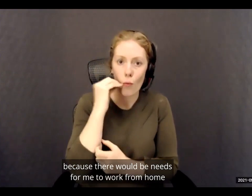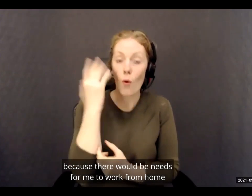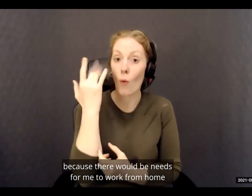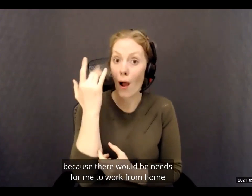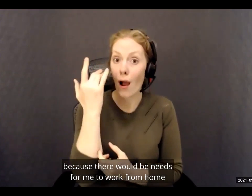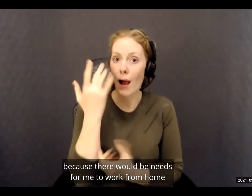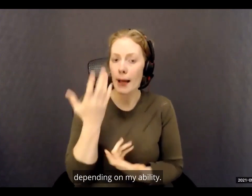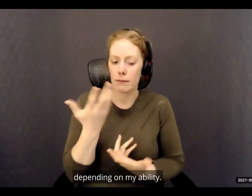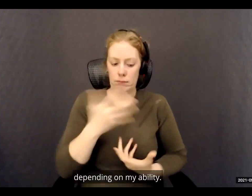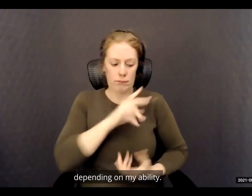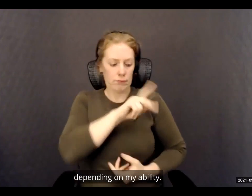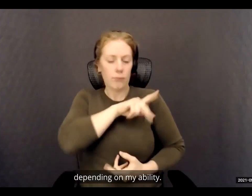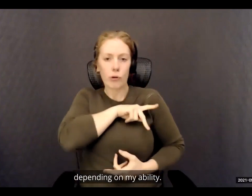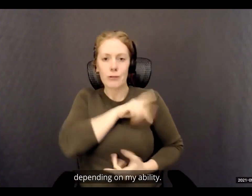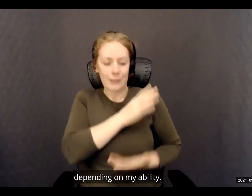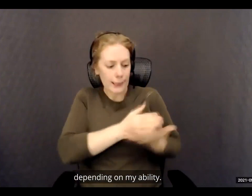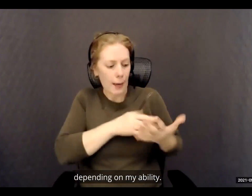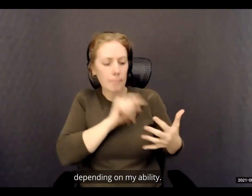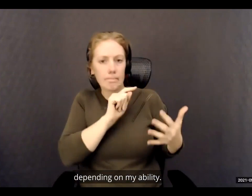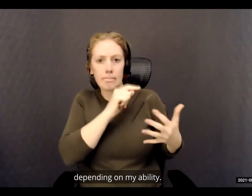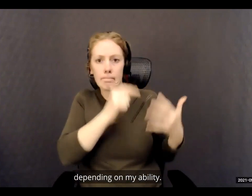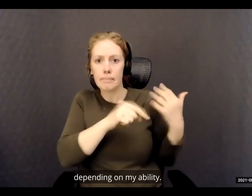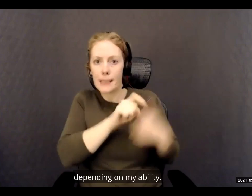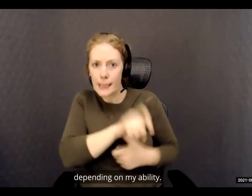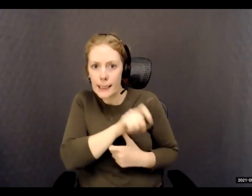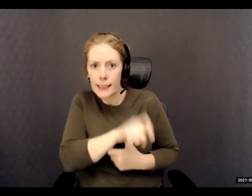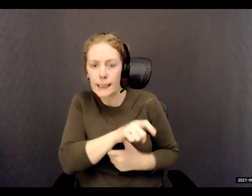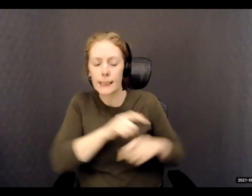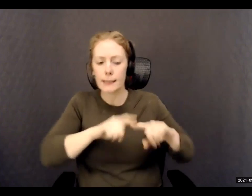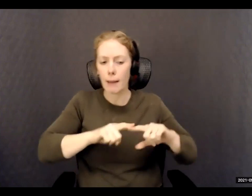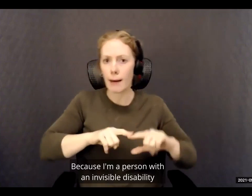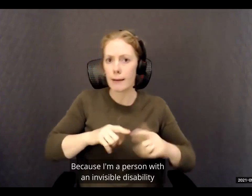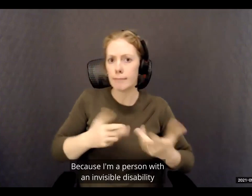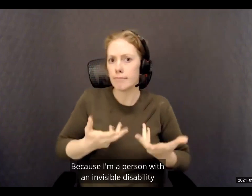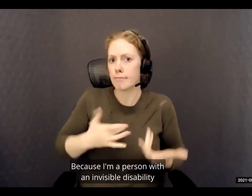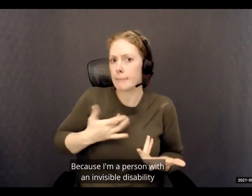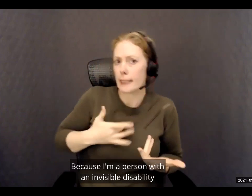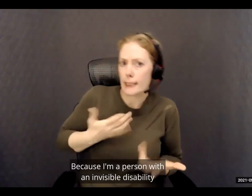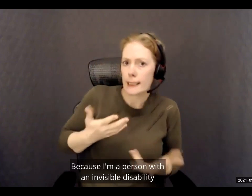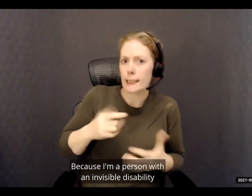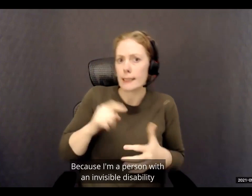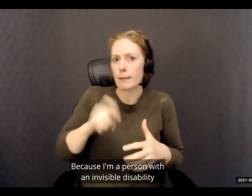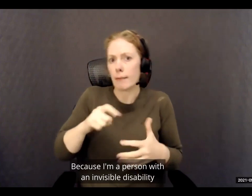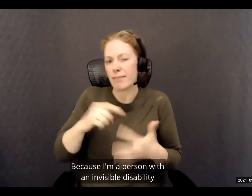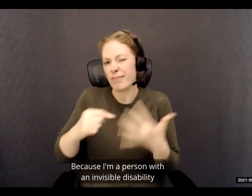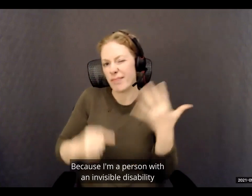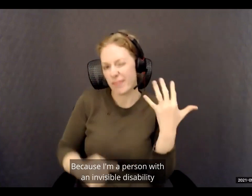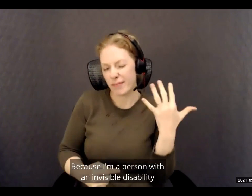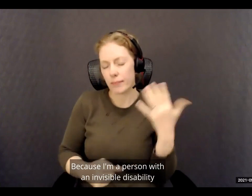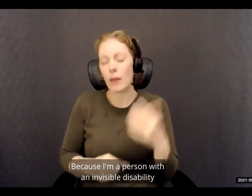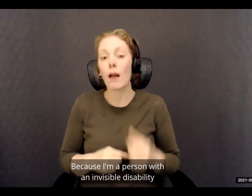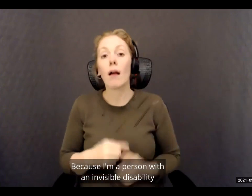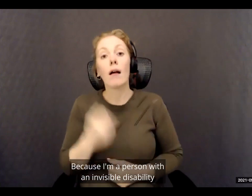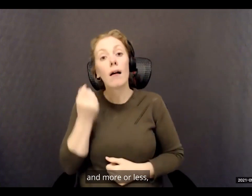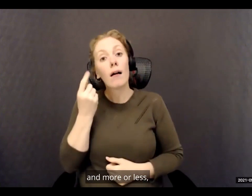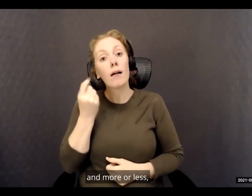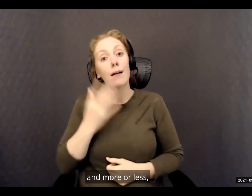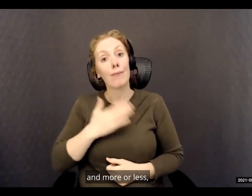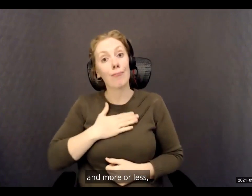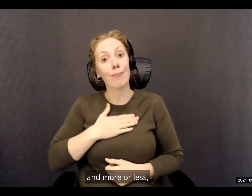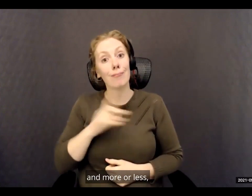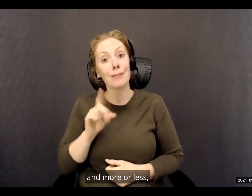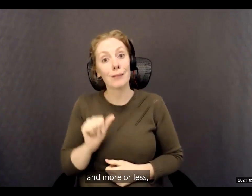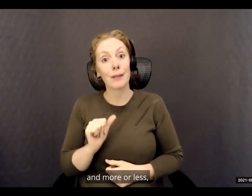home depending on my ability. Because I'm a person with an invisible disability